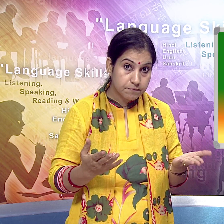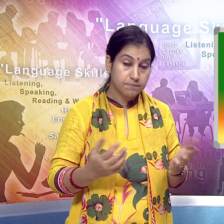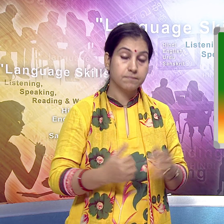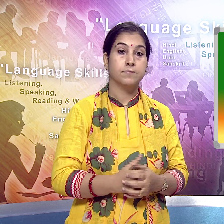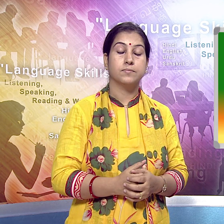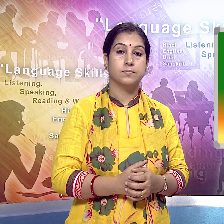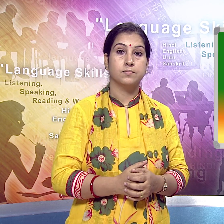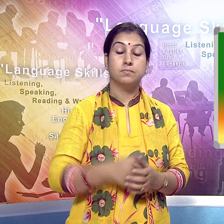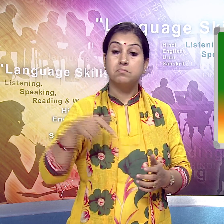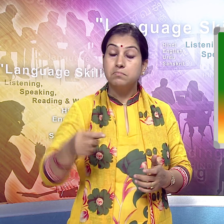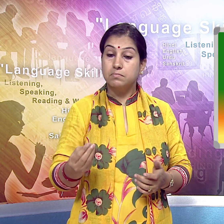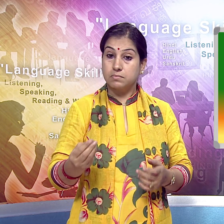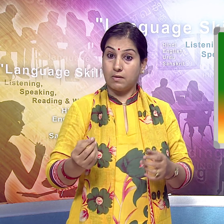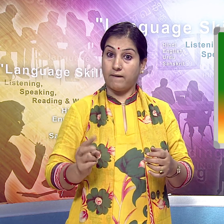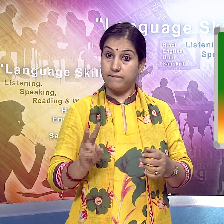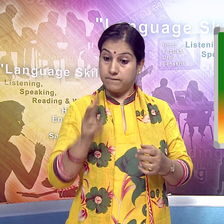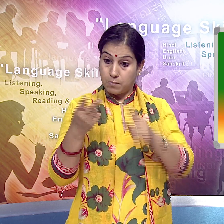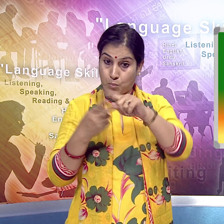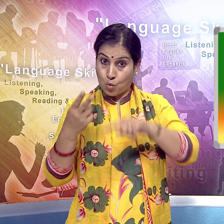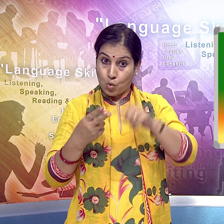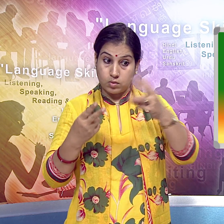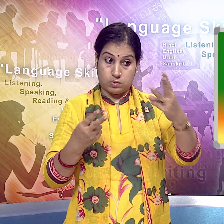it is not available in sufficient quantity,